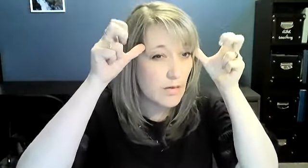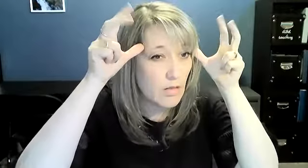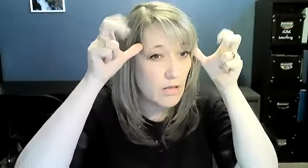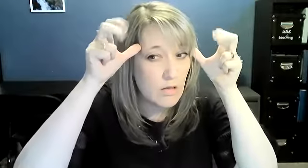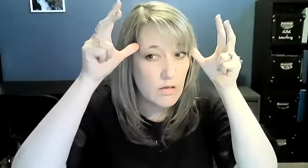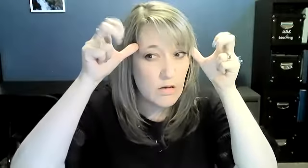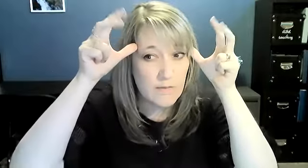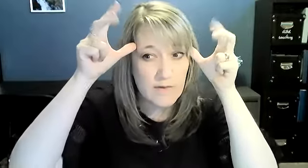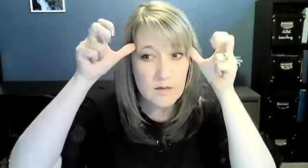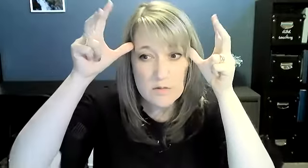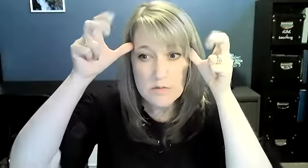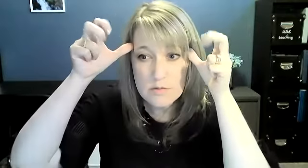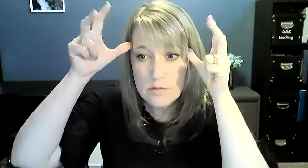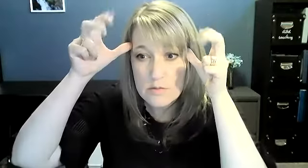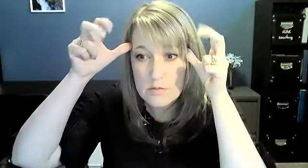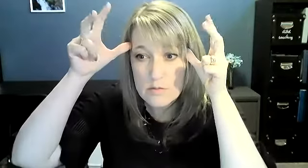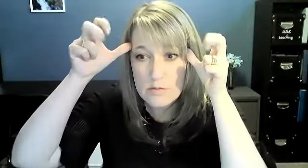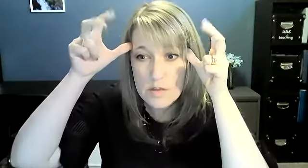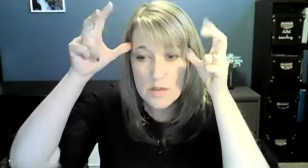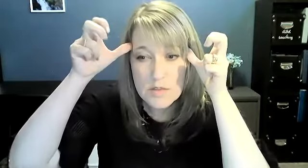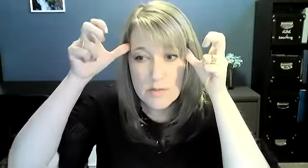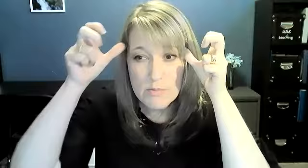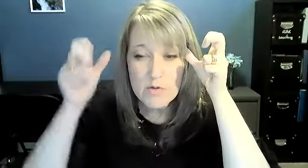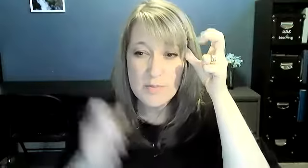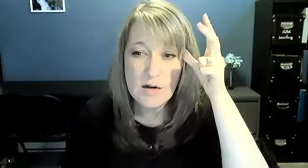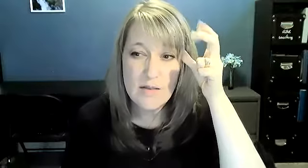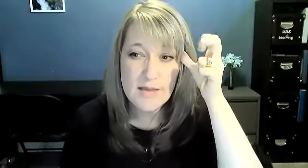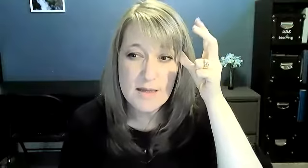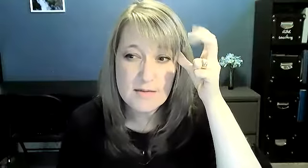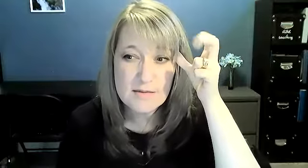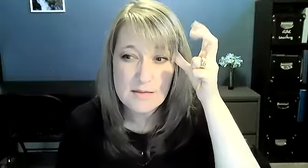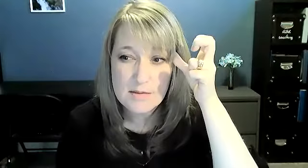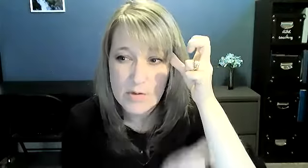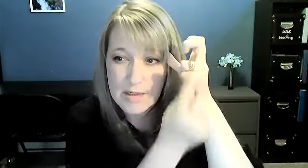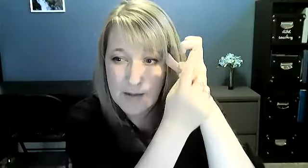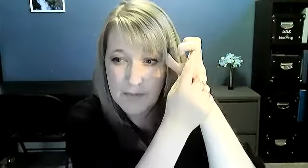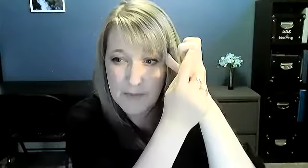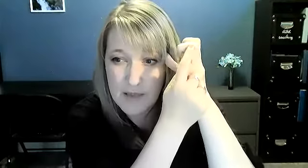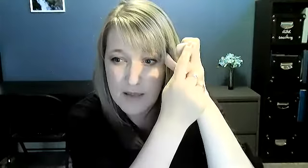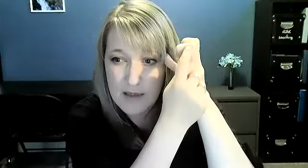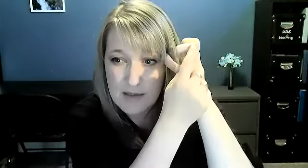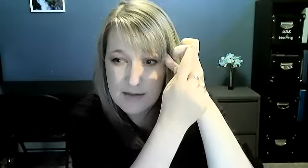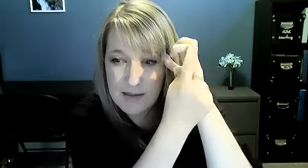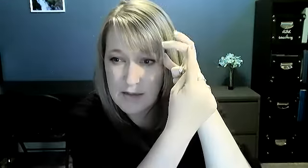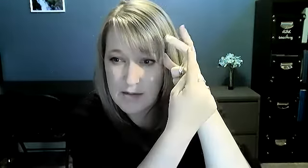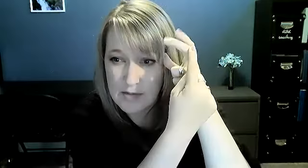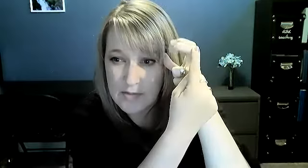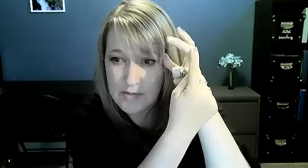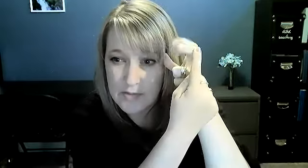wiggle your fingers. So the movement on this is going to come from these knuckles,